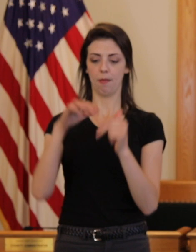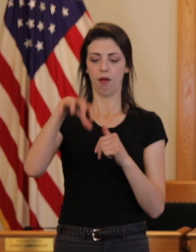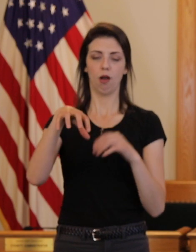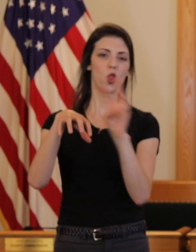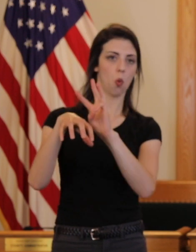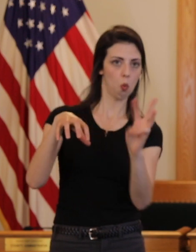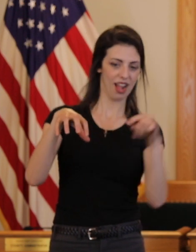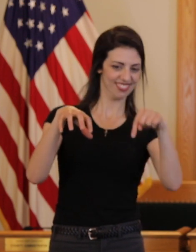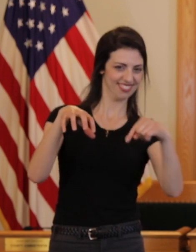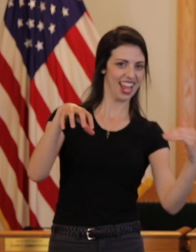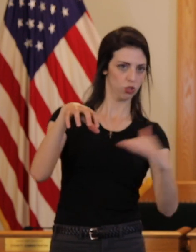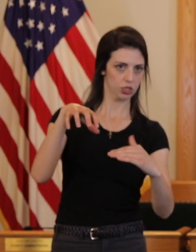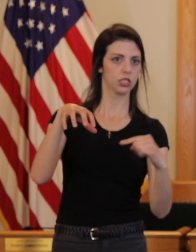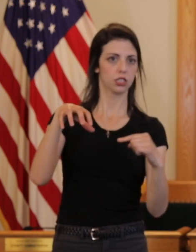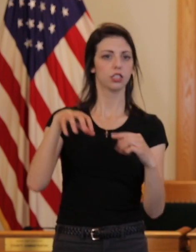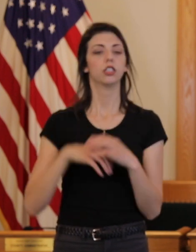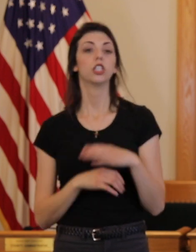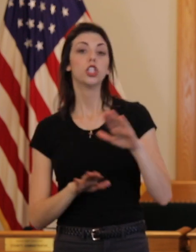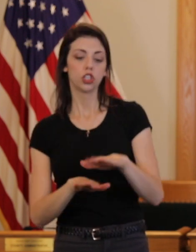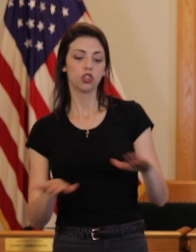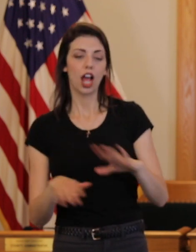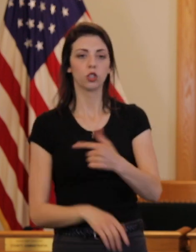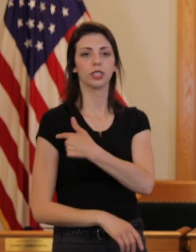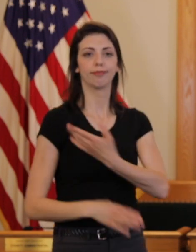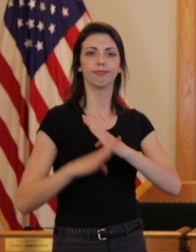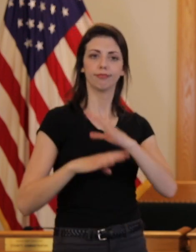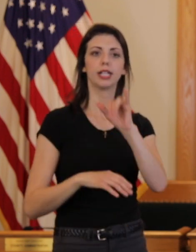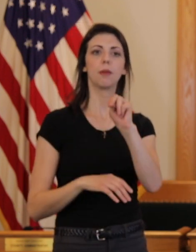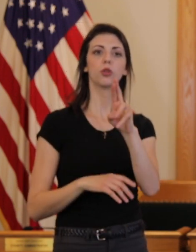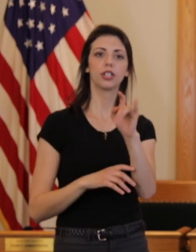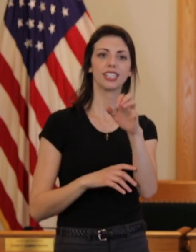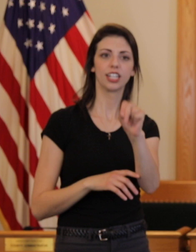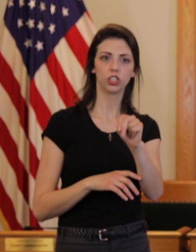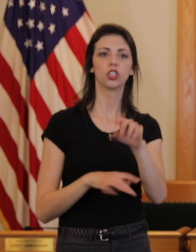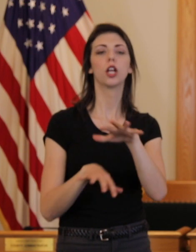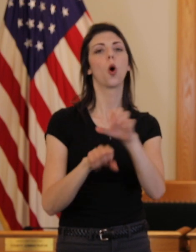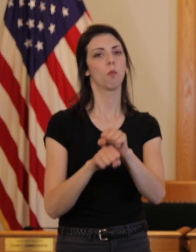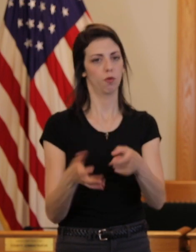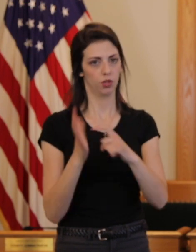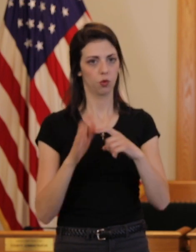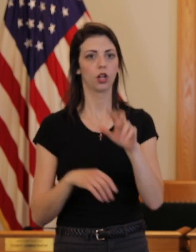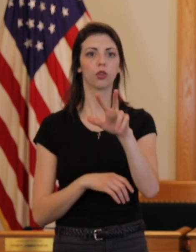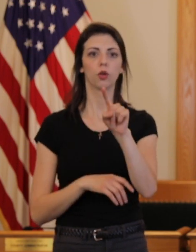building. Childhood immunizations are available by appointment only. Call